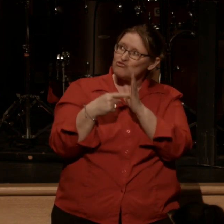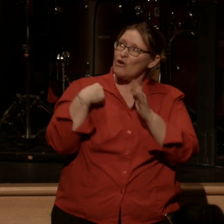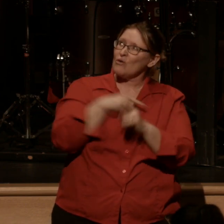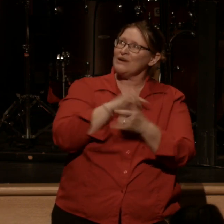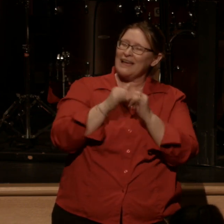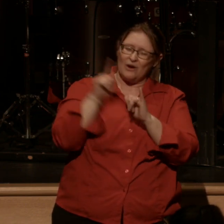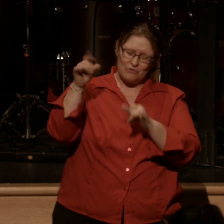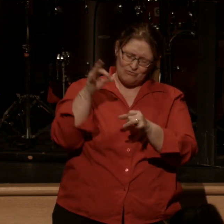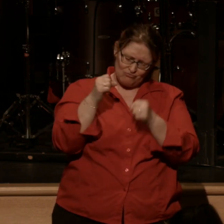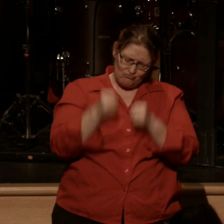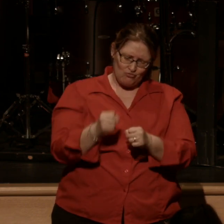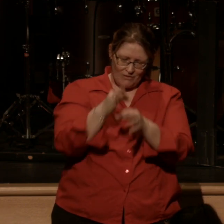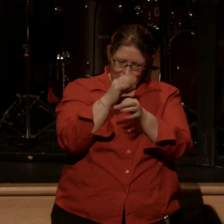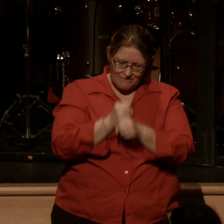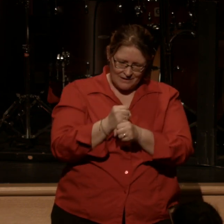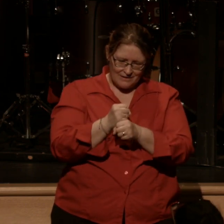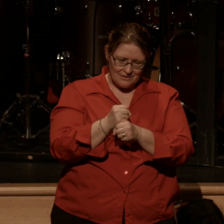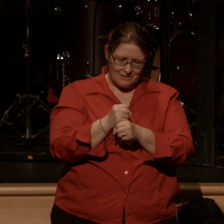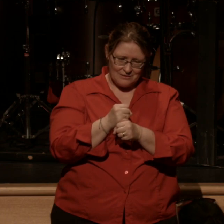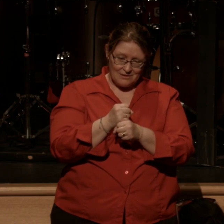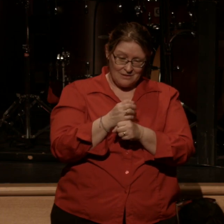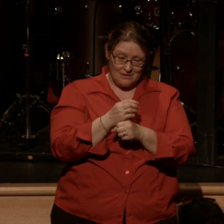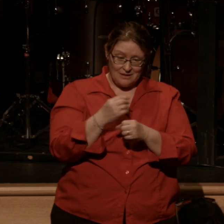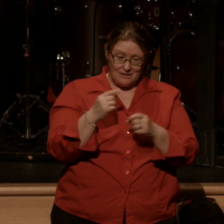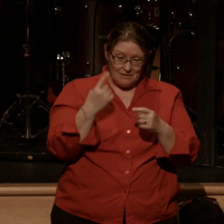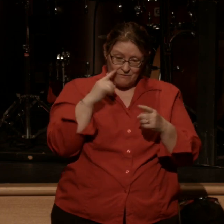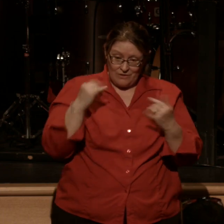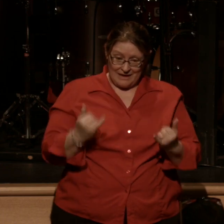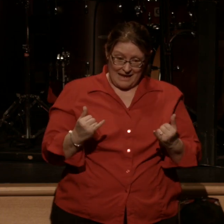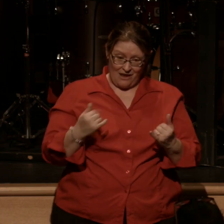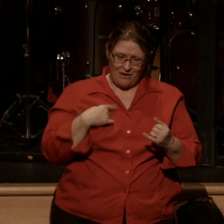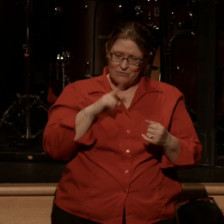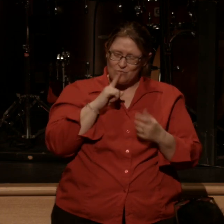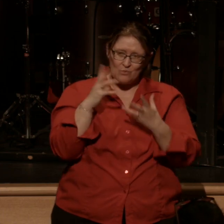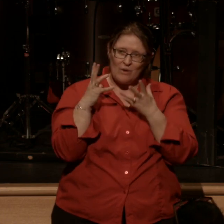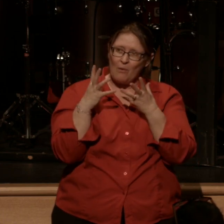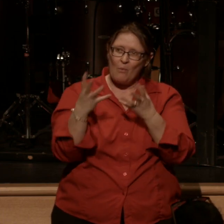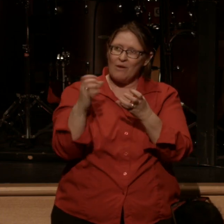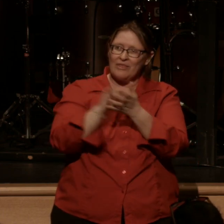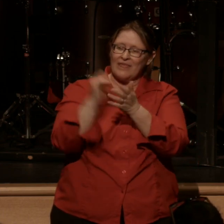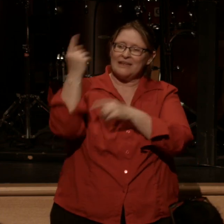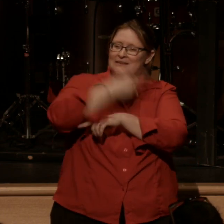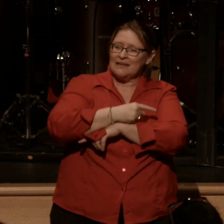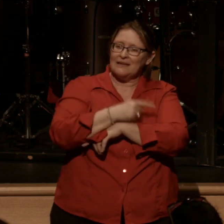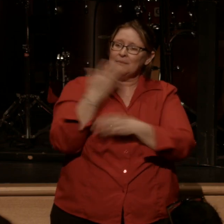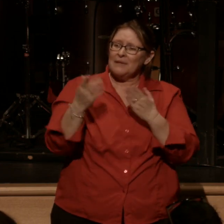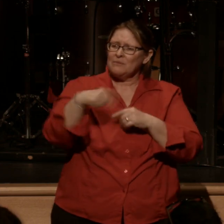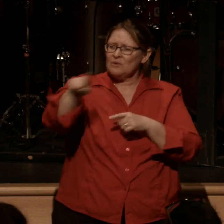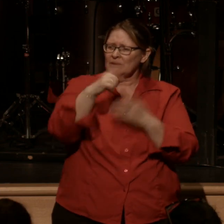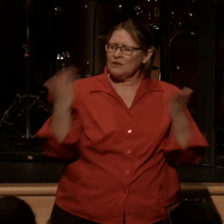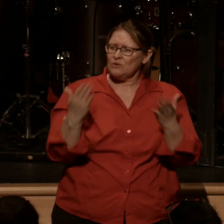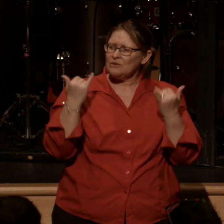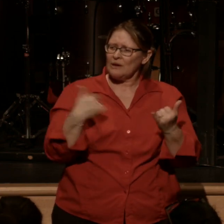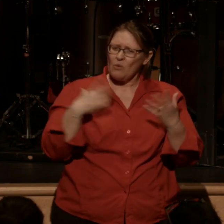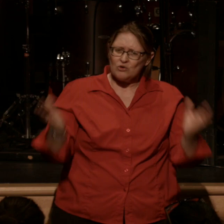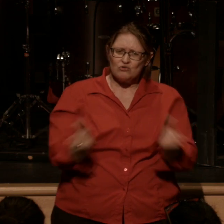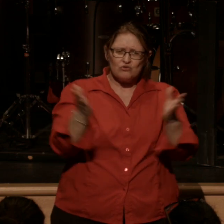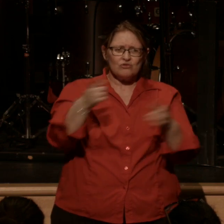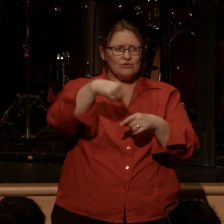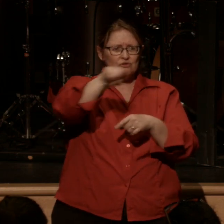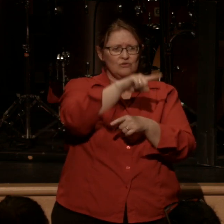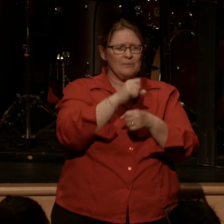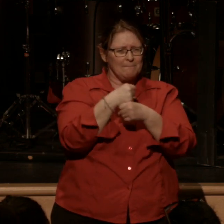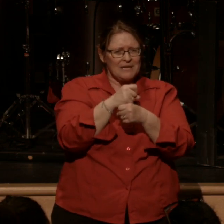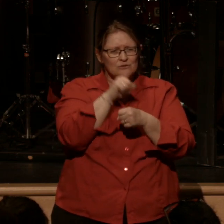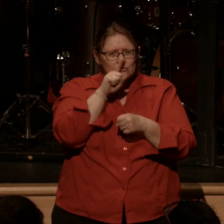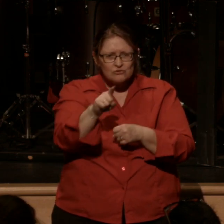are faithful. But in the meantime, God, I long for that day. Or maybe you're here today and I want to encourage you. I want you to